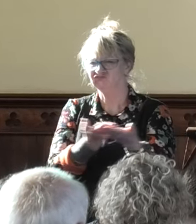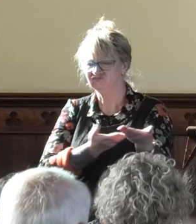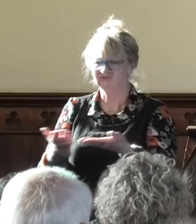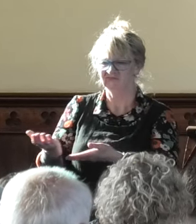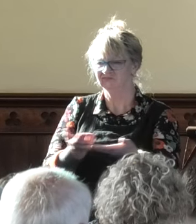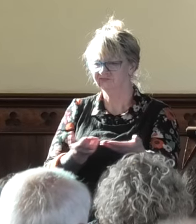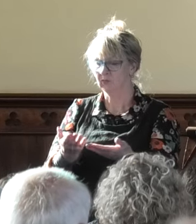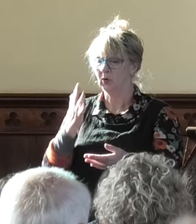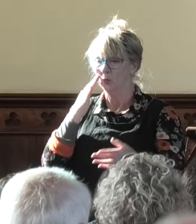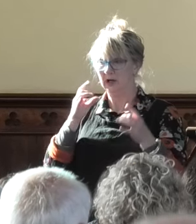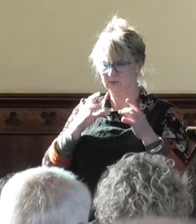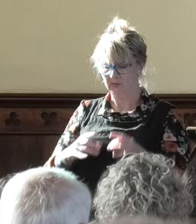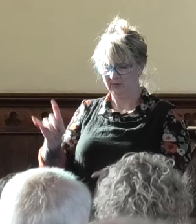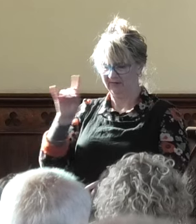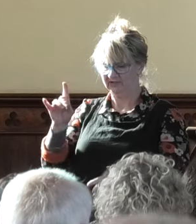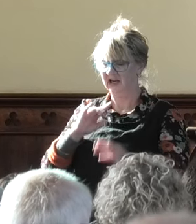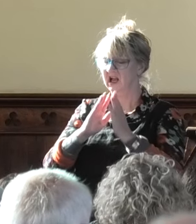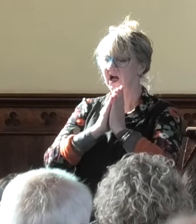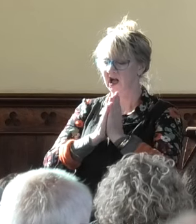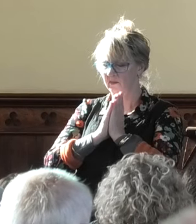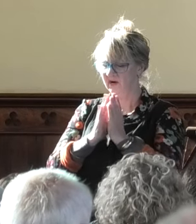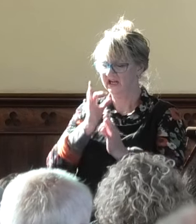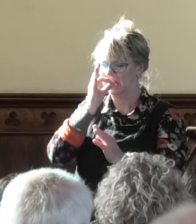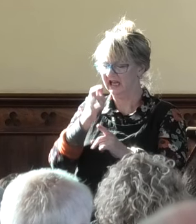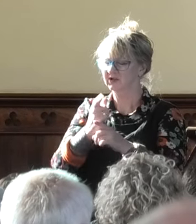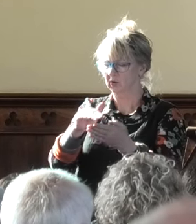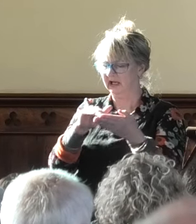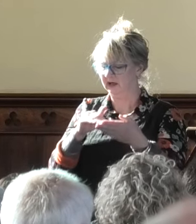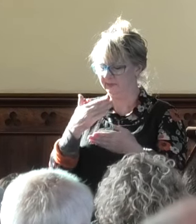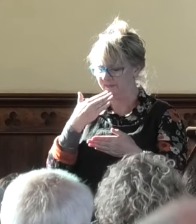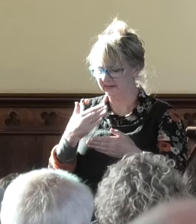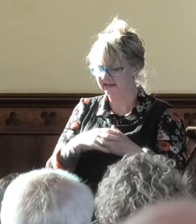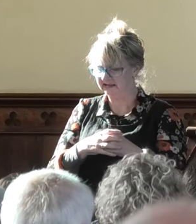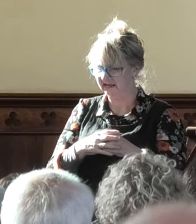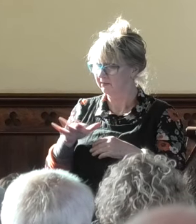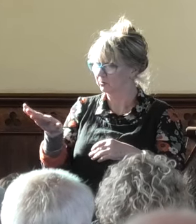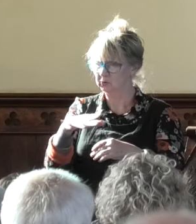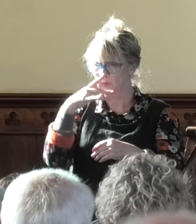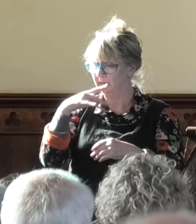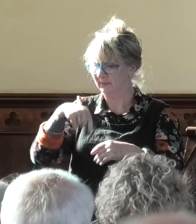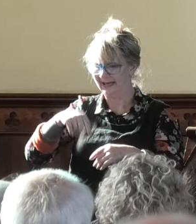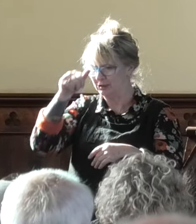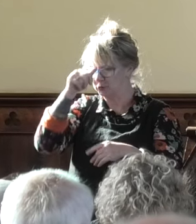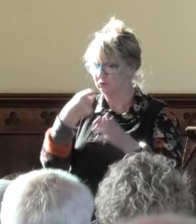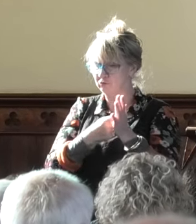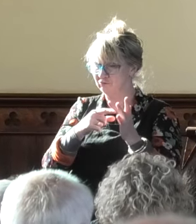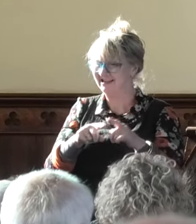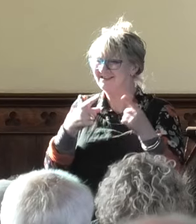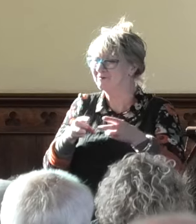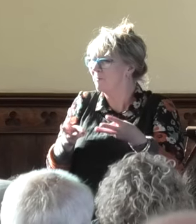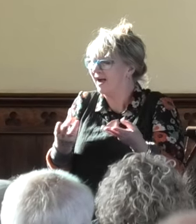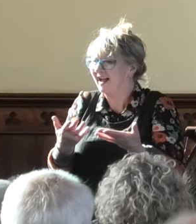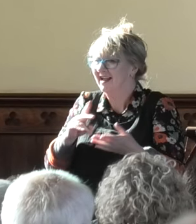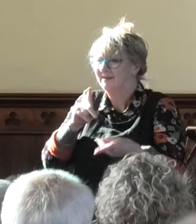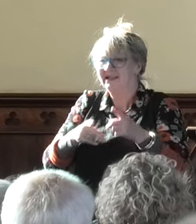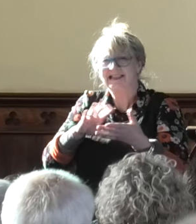As I was preparing for today, I prayed and I asked God to help me because everyone here knew Rin differently, but somehow